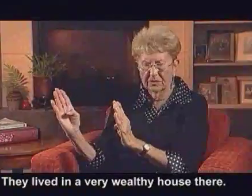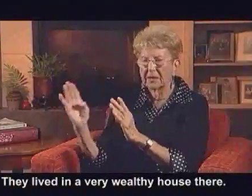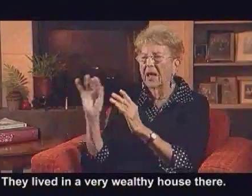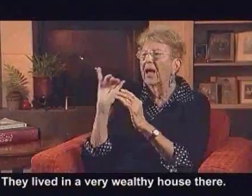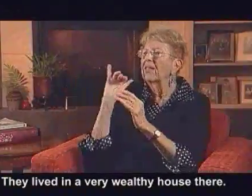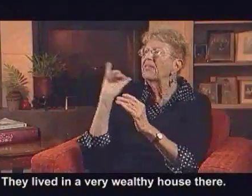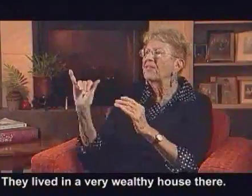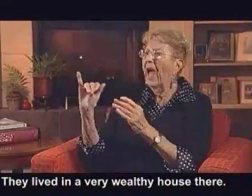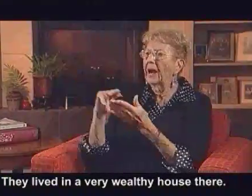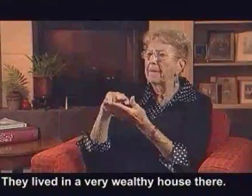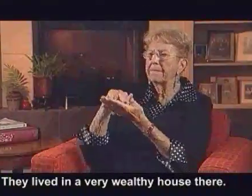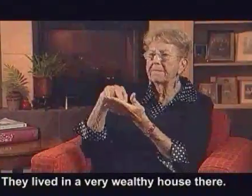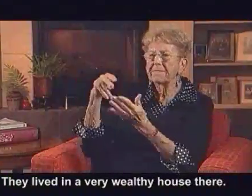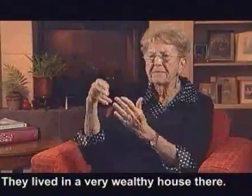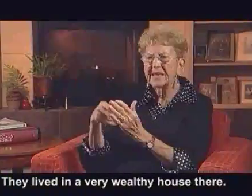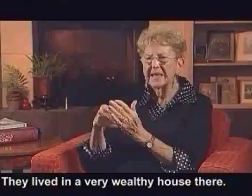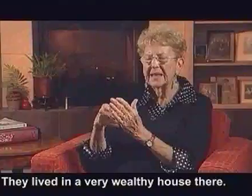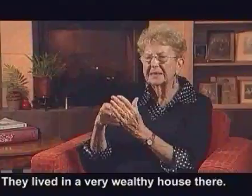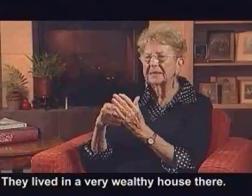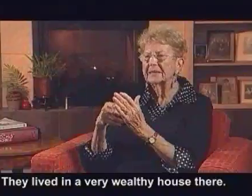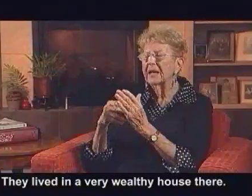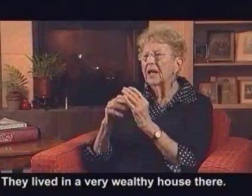and lived in a very wealthy house there.